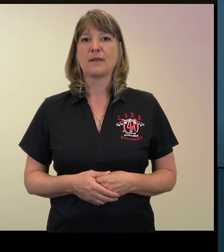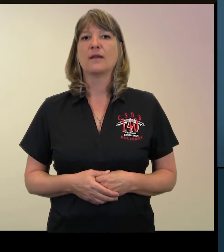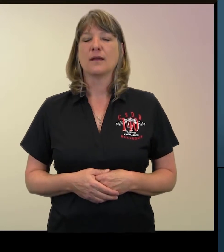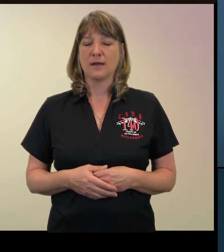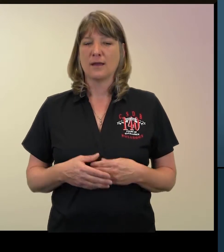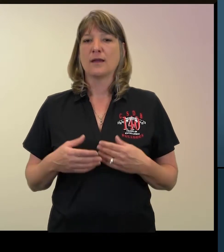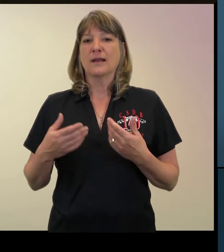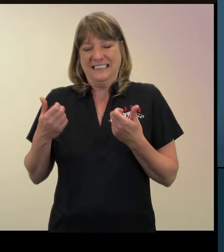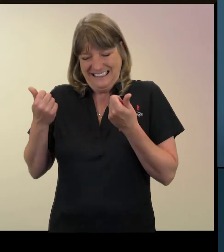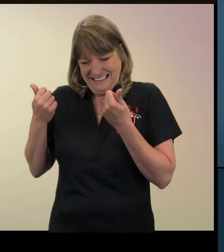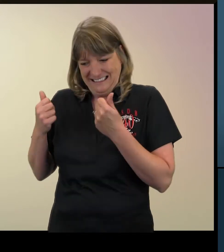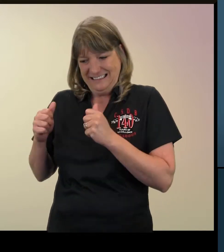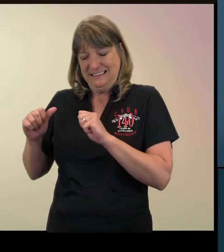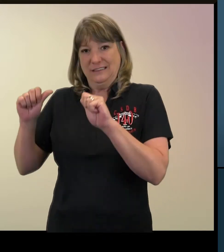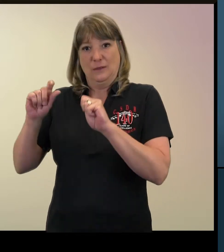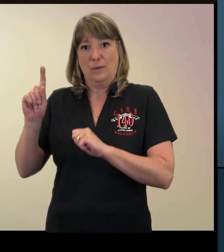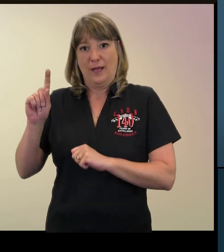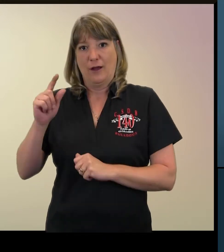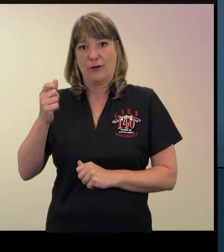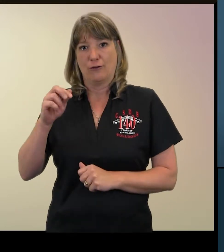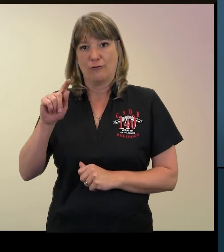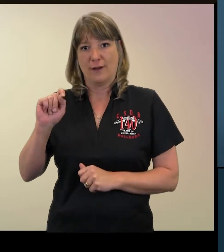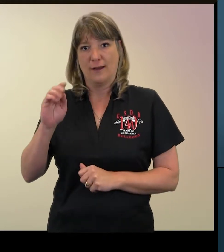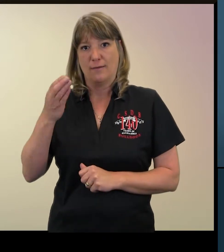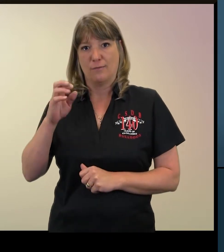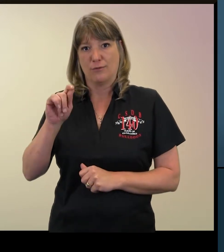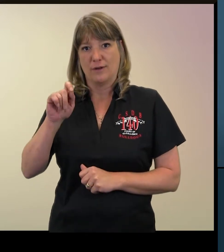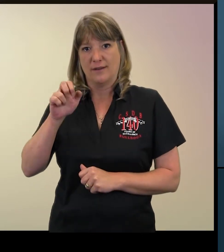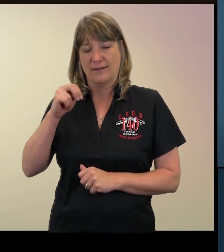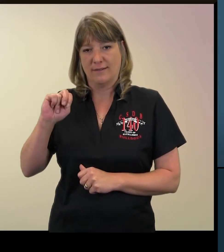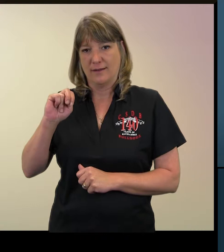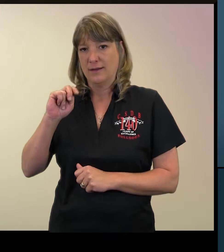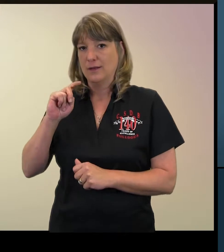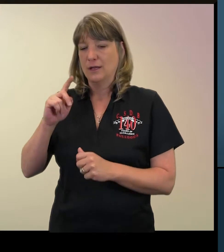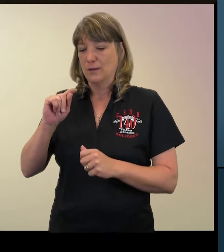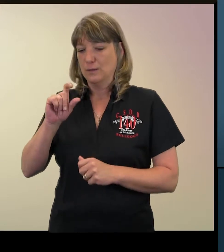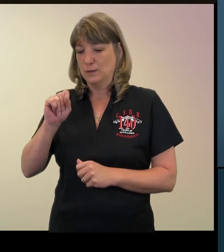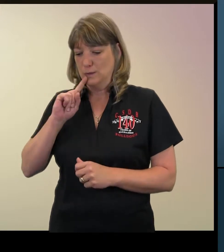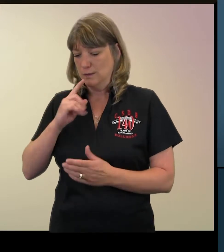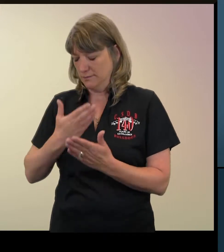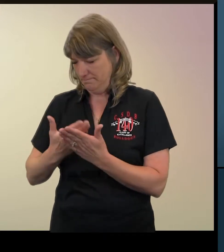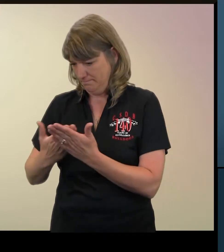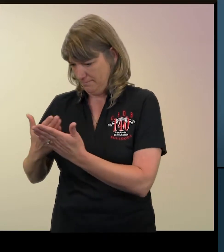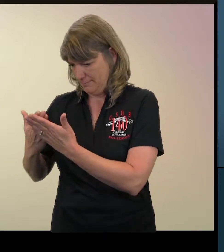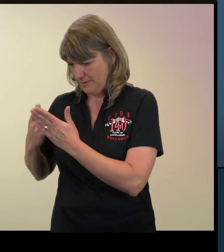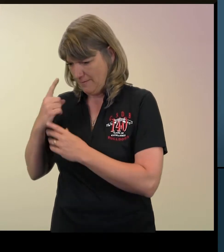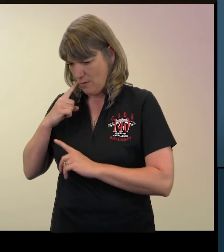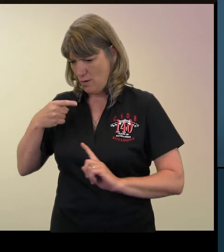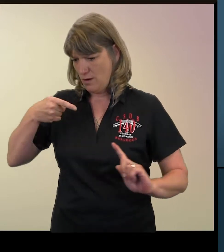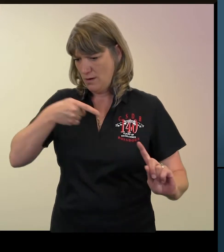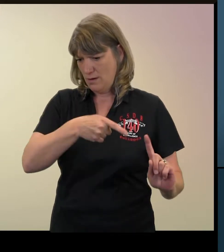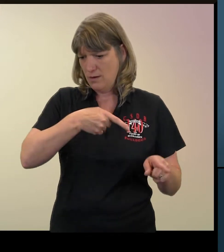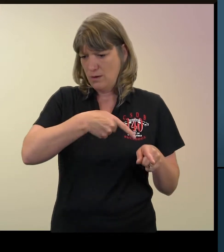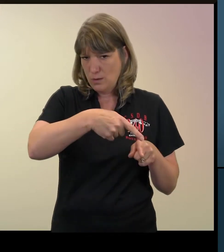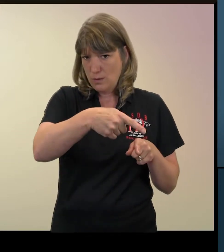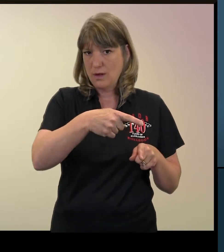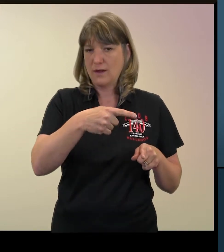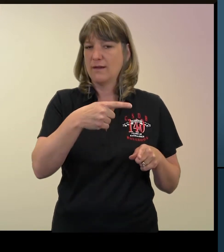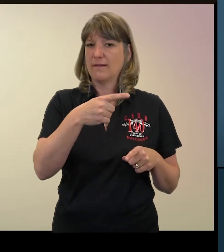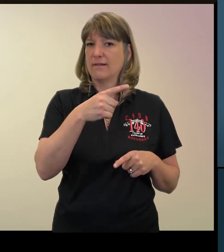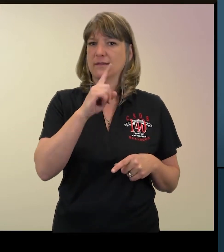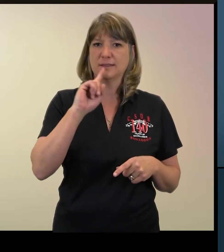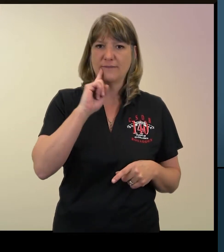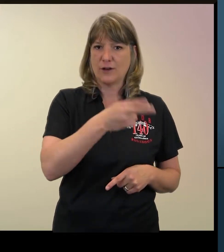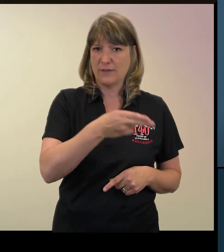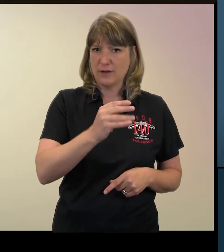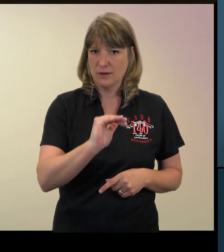There are some efforts underway in Great Britain to validate many of these tools for use with individuals who are deaf and